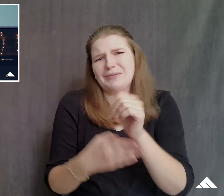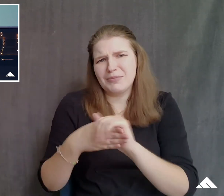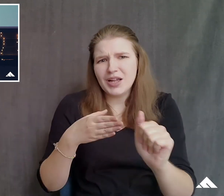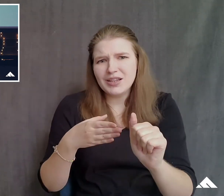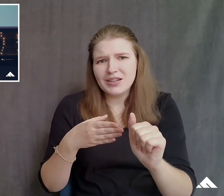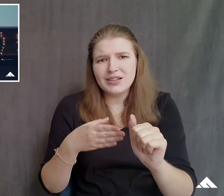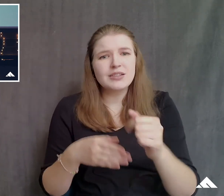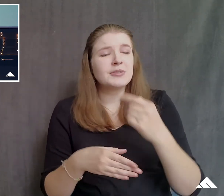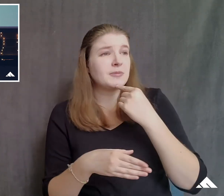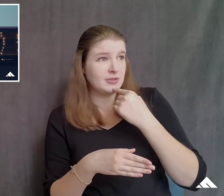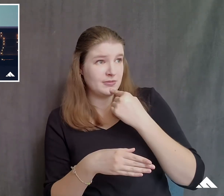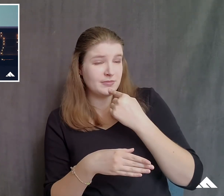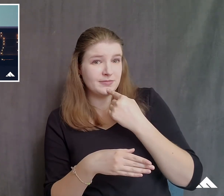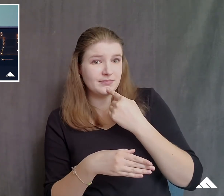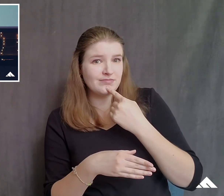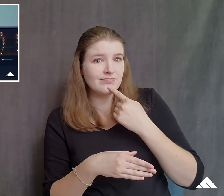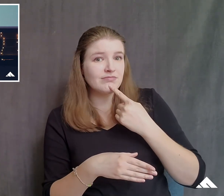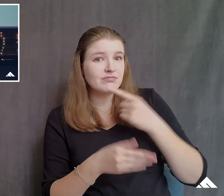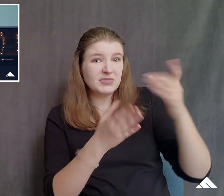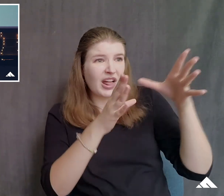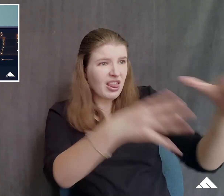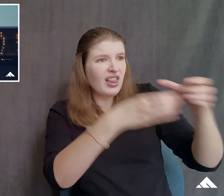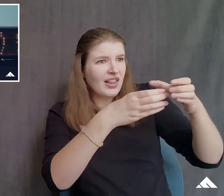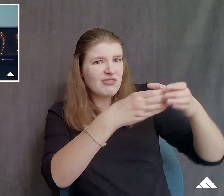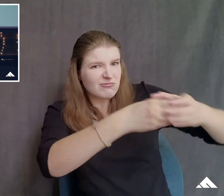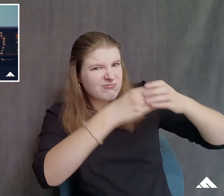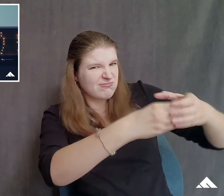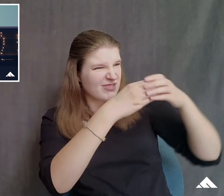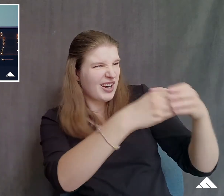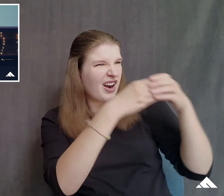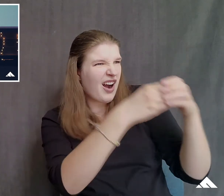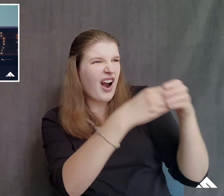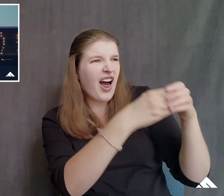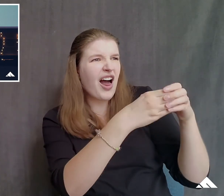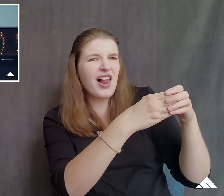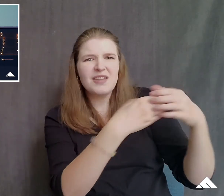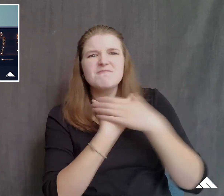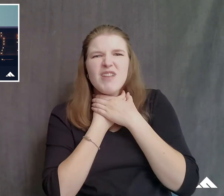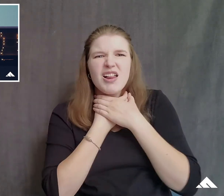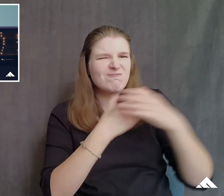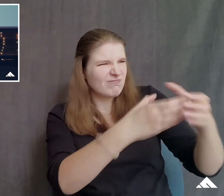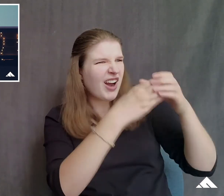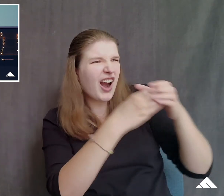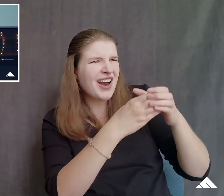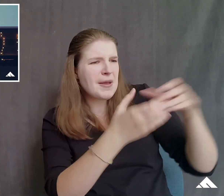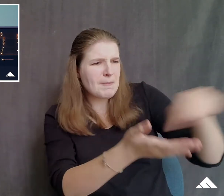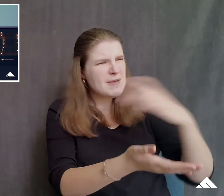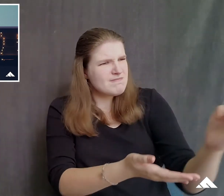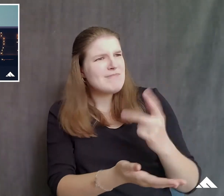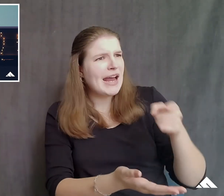Notice what he says. He grabbed him, began to choke him. Pay back what you owe me, you freak.